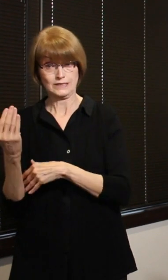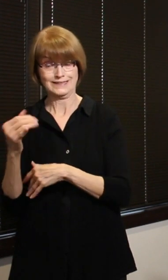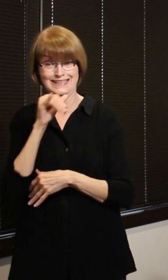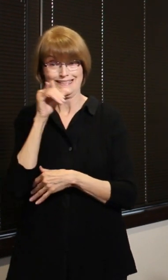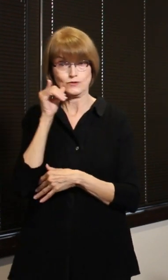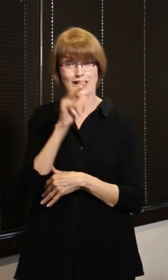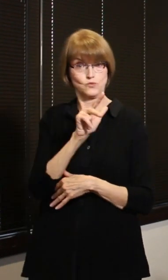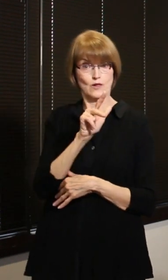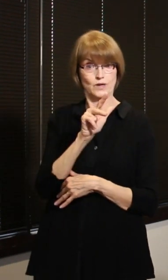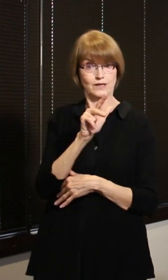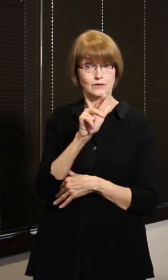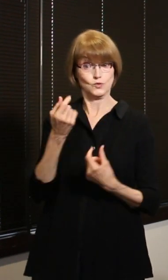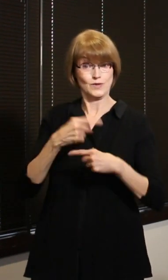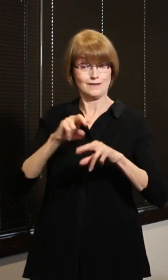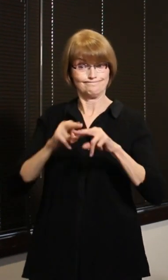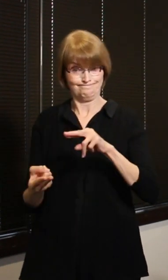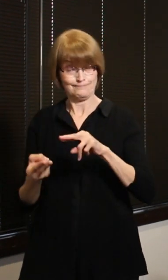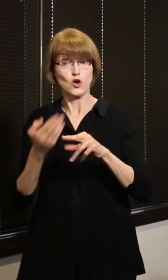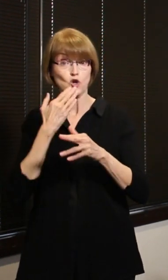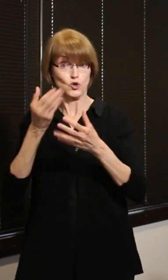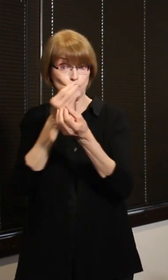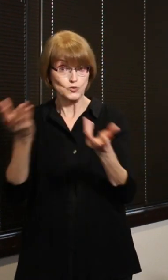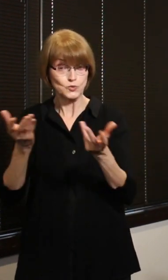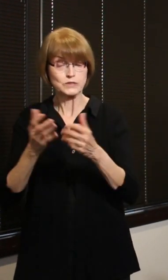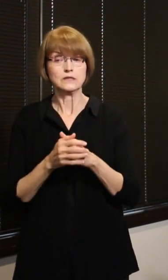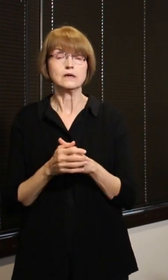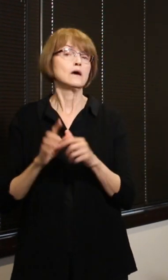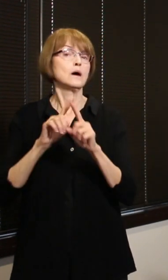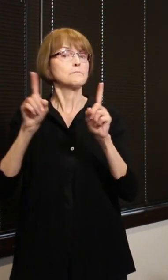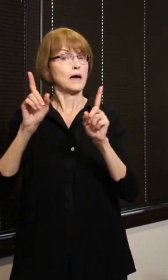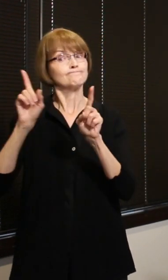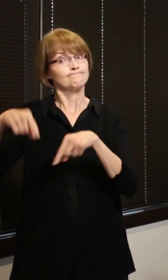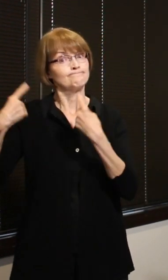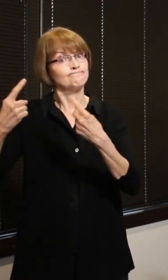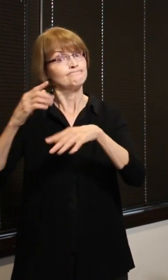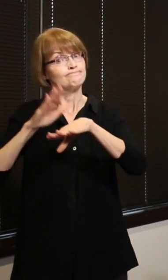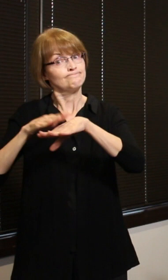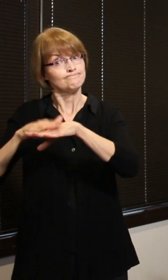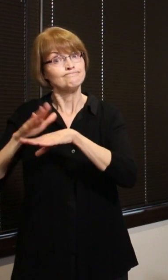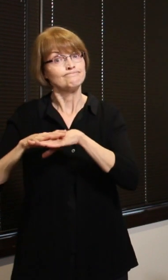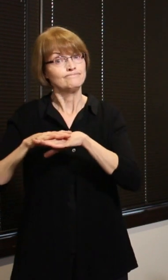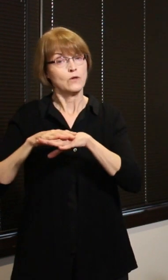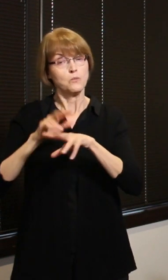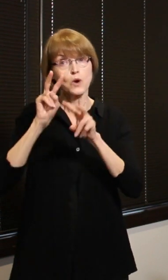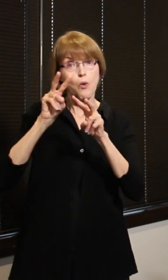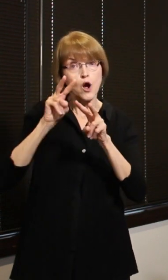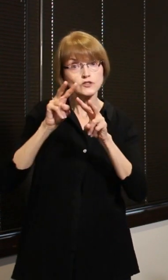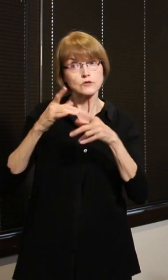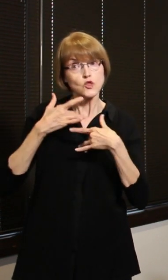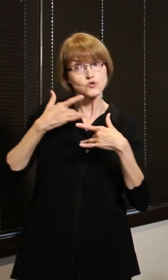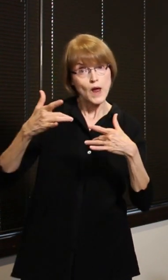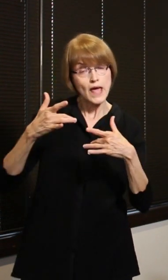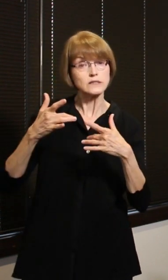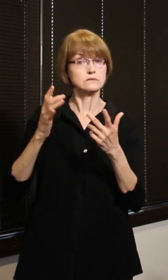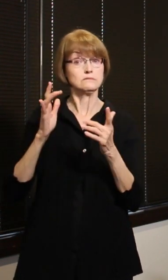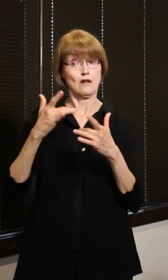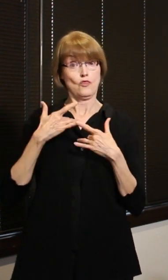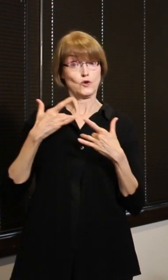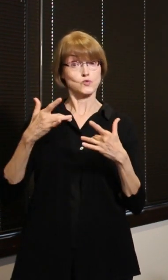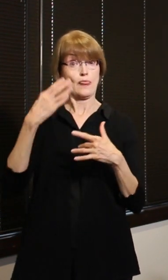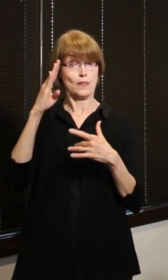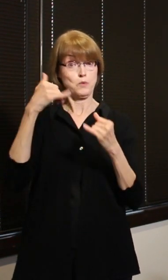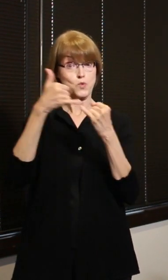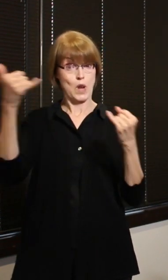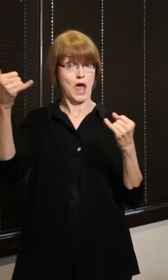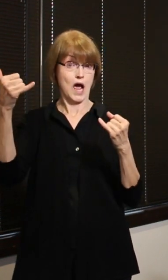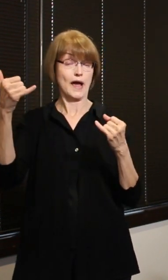23 yesterday, so that's good news. But as we've said all along, we follow the trends, and so the overall trend, which is the blue